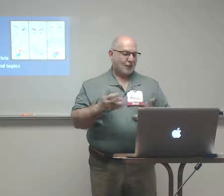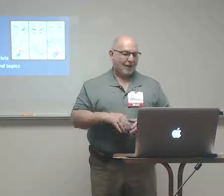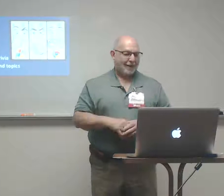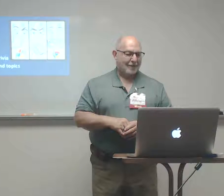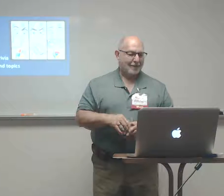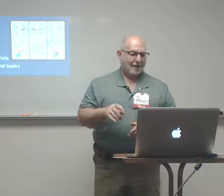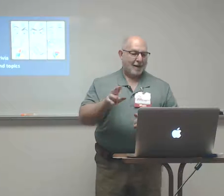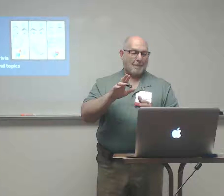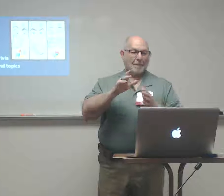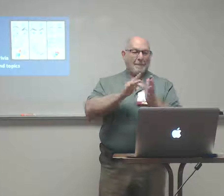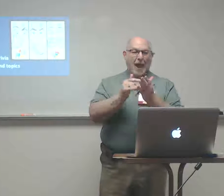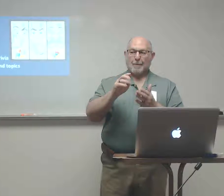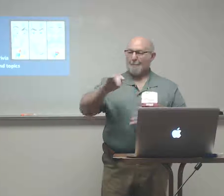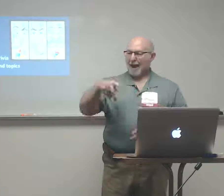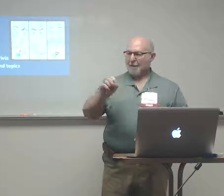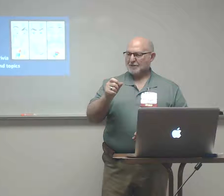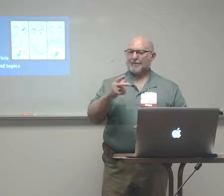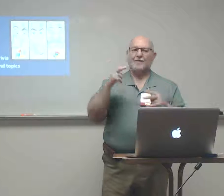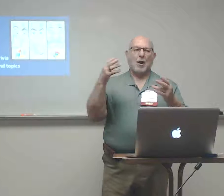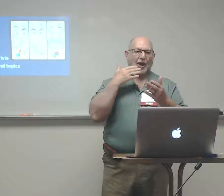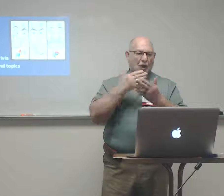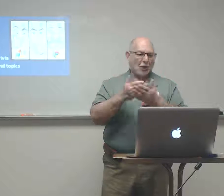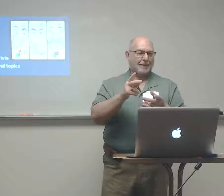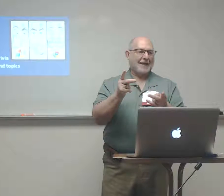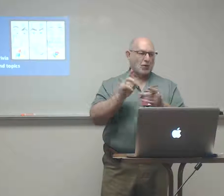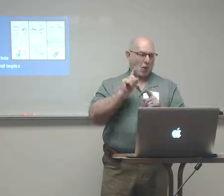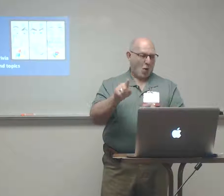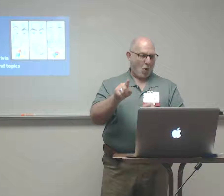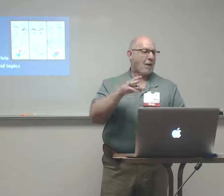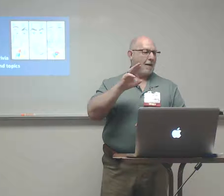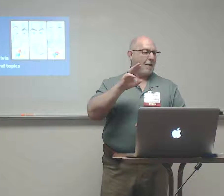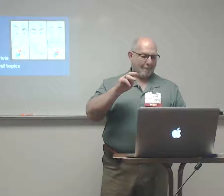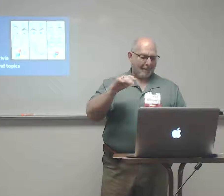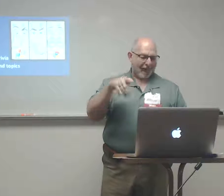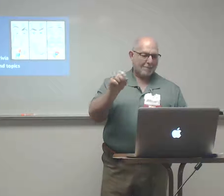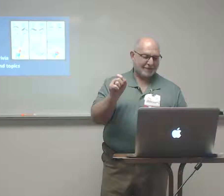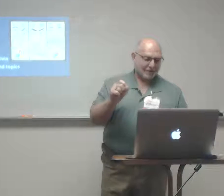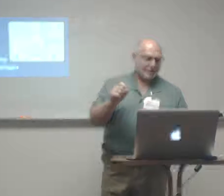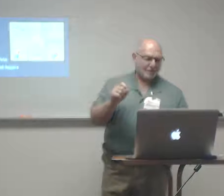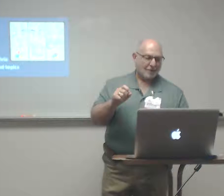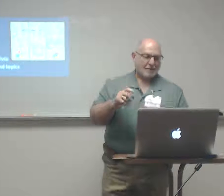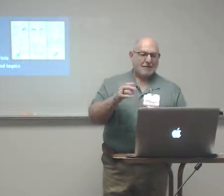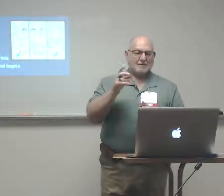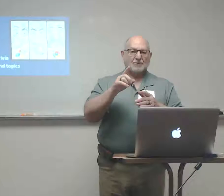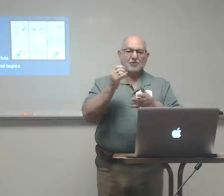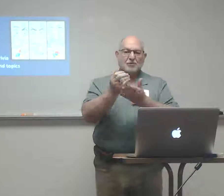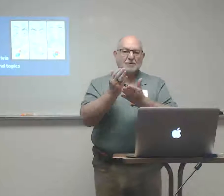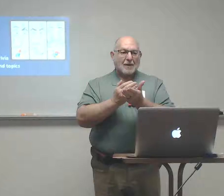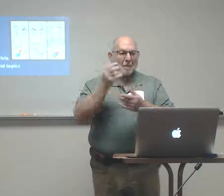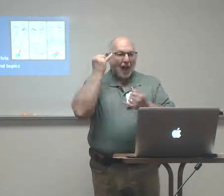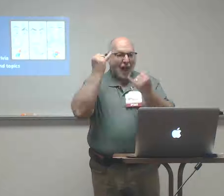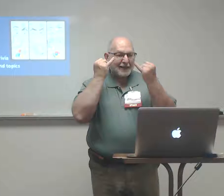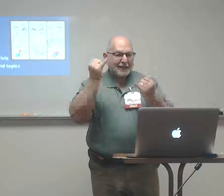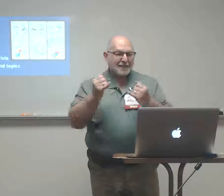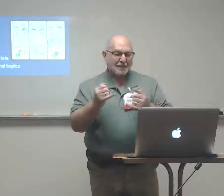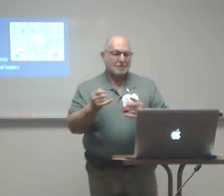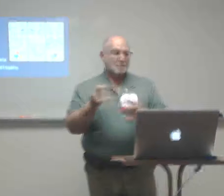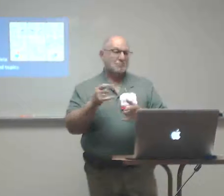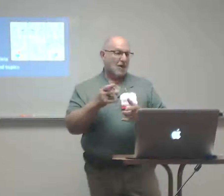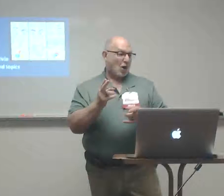why Bible maps, very good place to go for maps. Type of ideas. I